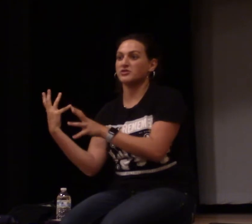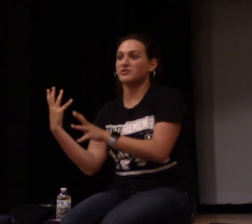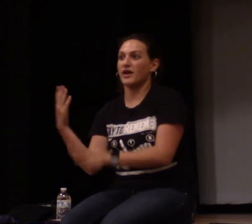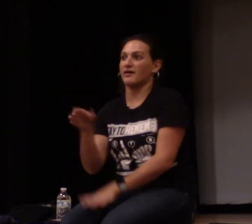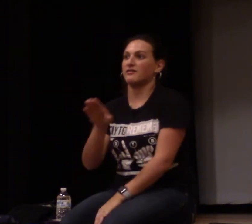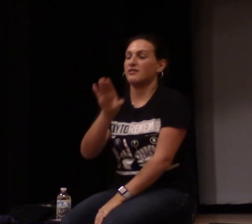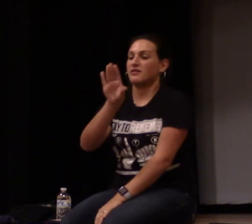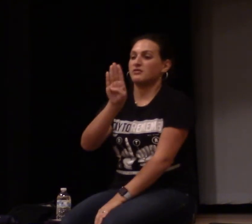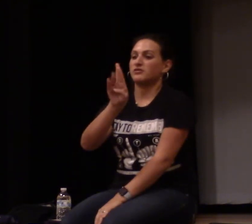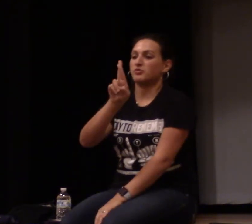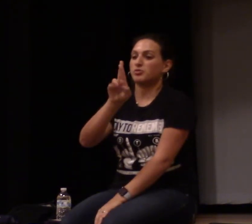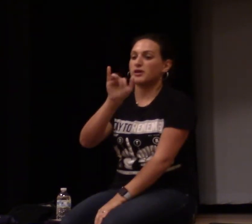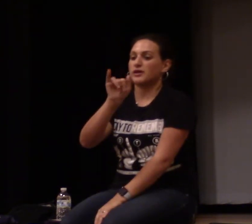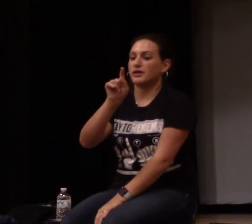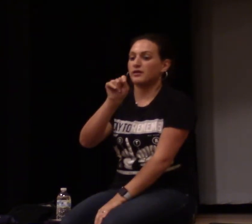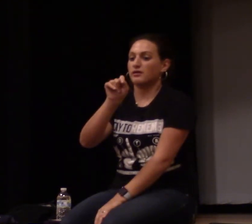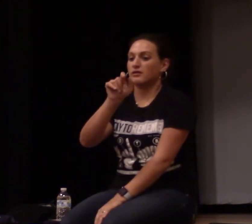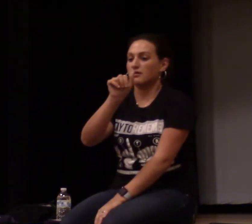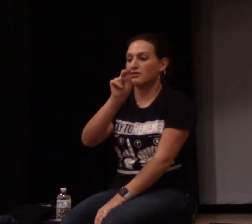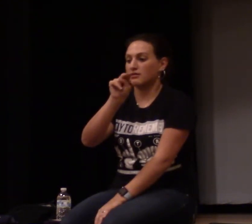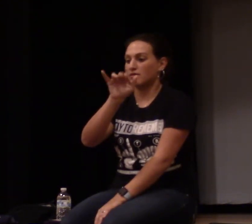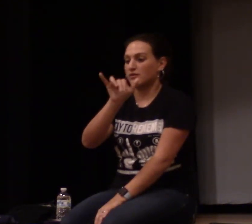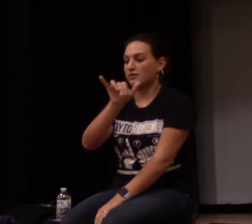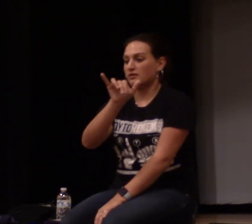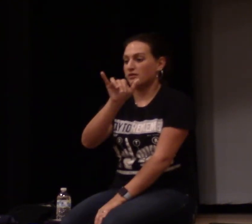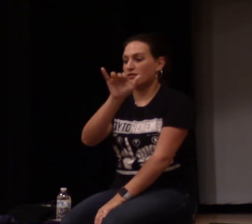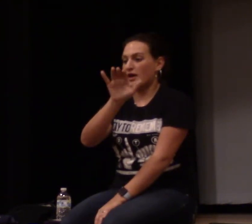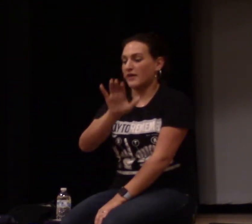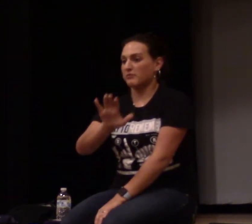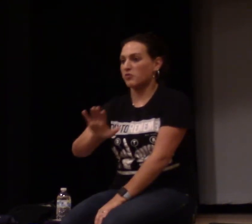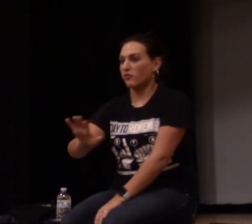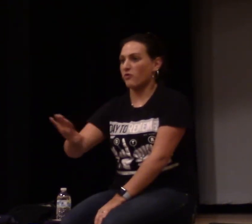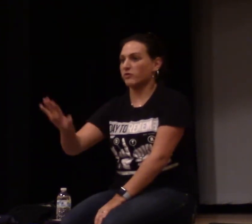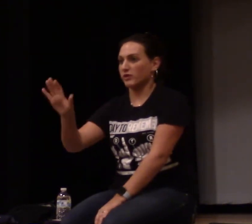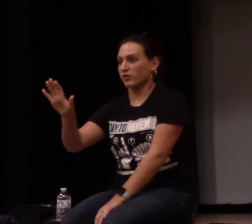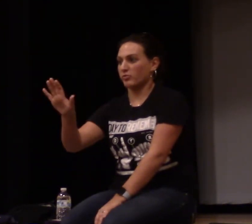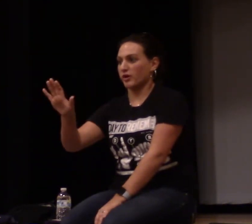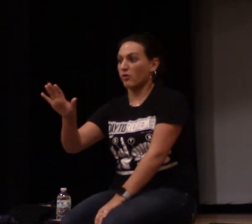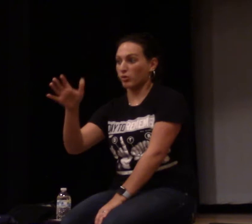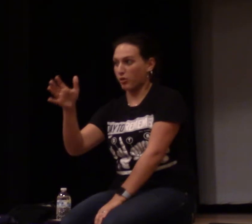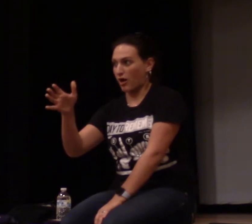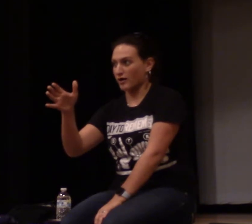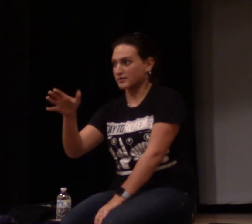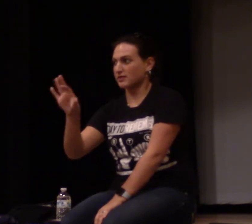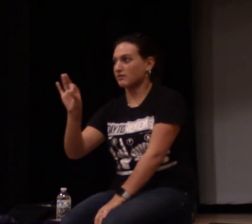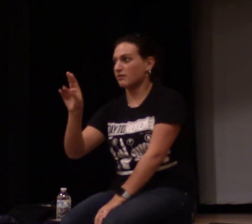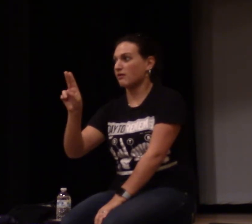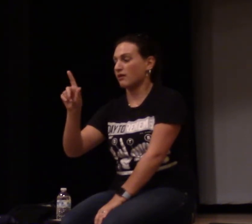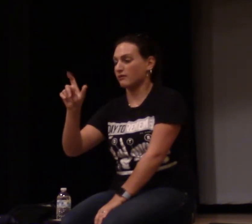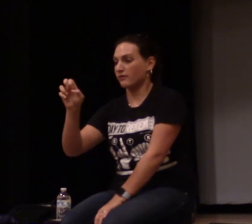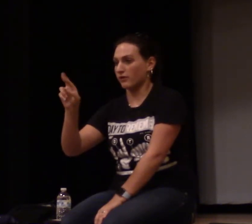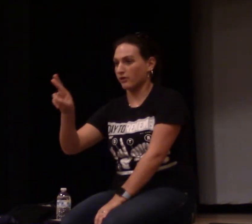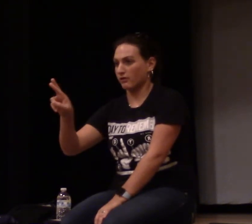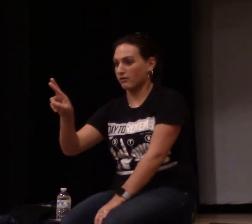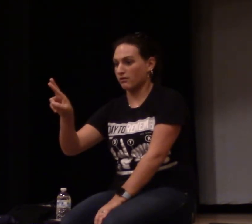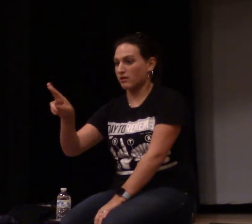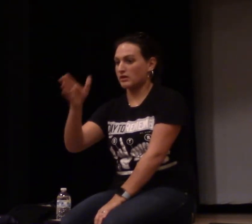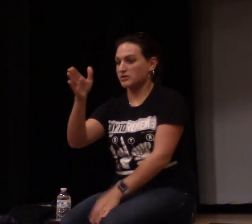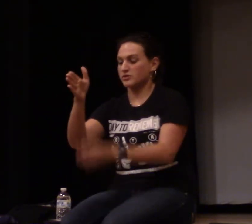that, do Brittany, and then move over a little bit, or pause, and then Fuller. So you'd either